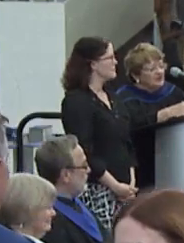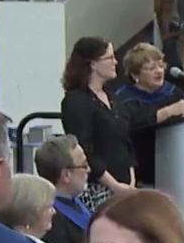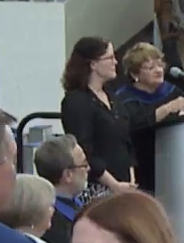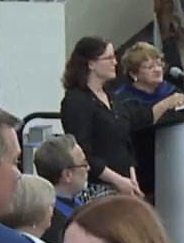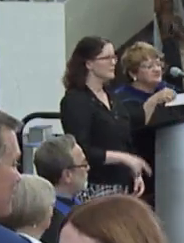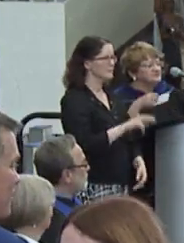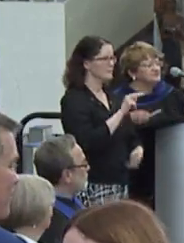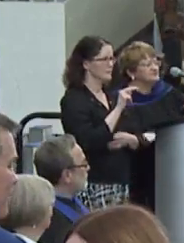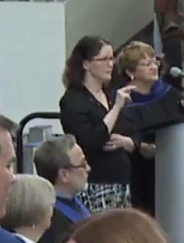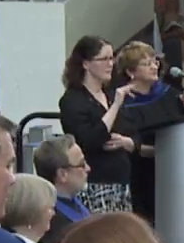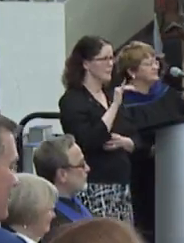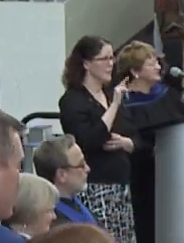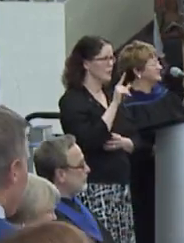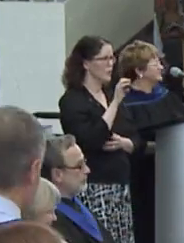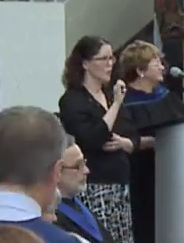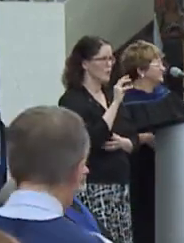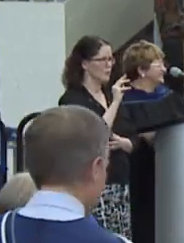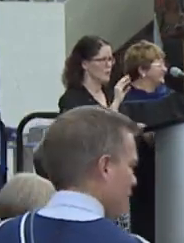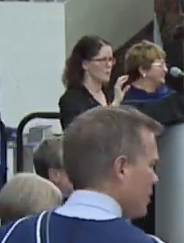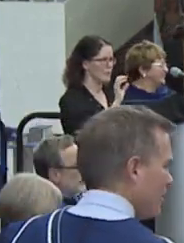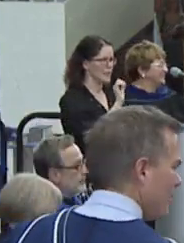Nicole McCaskill.